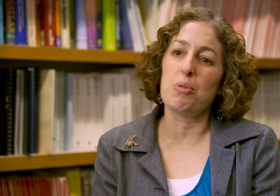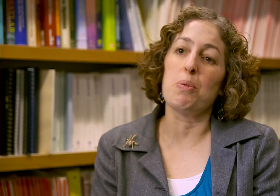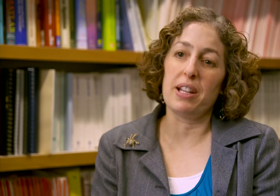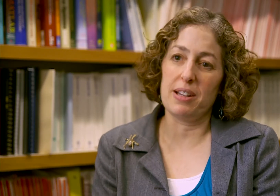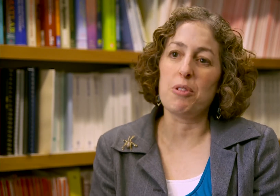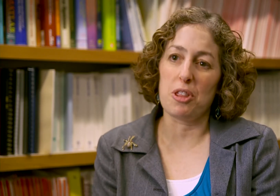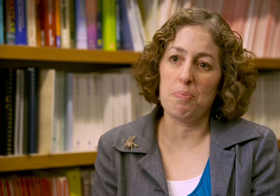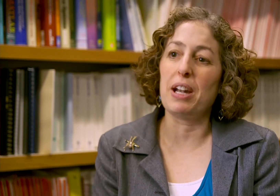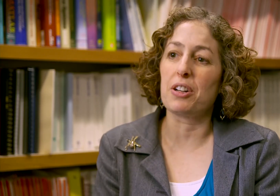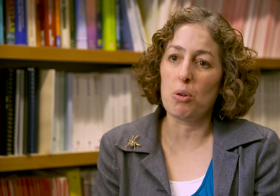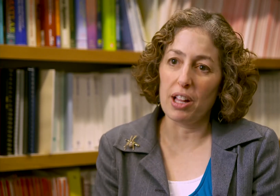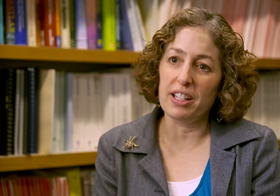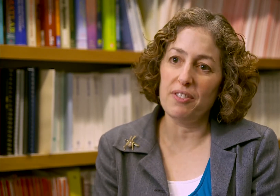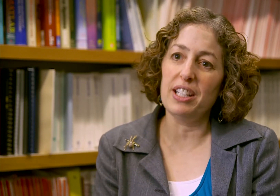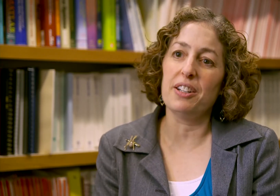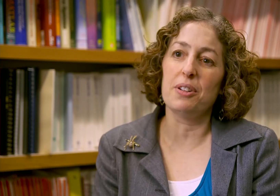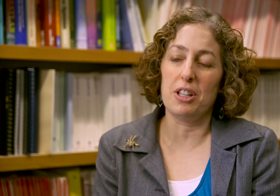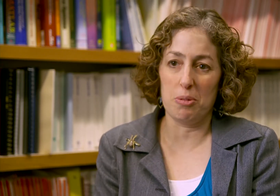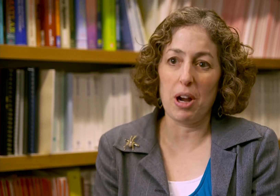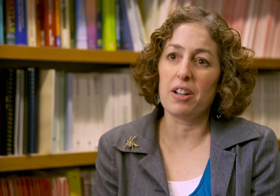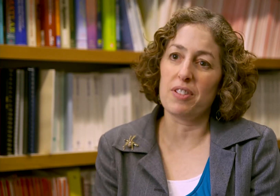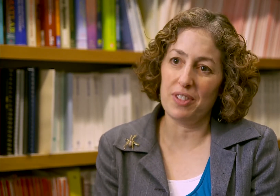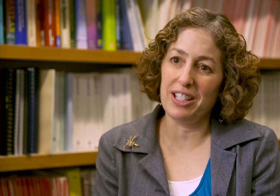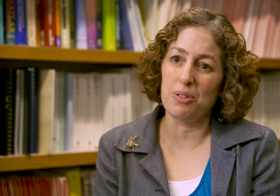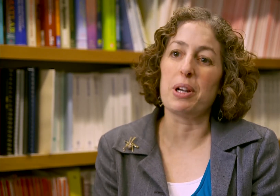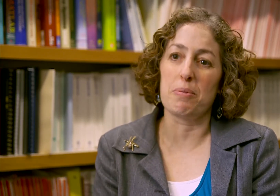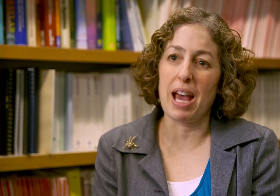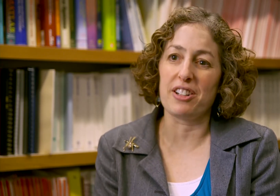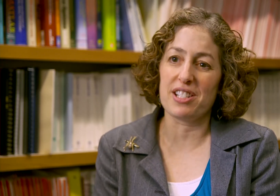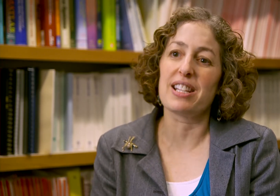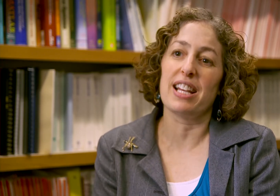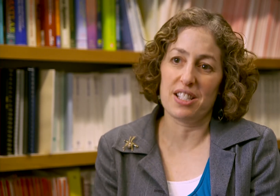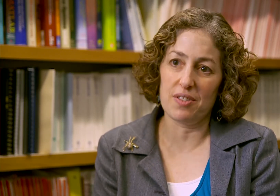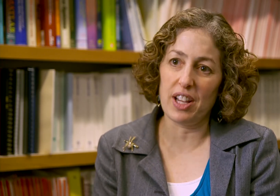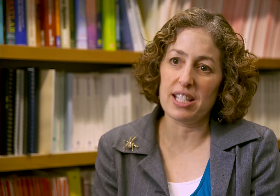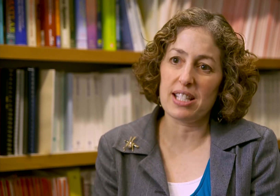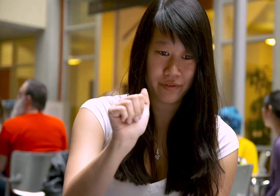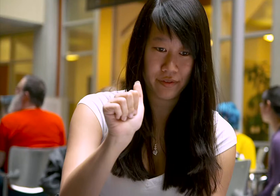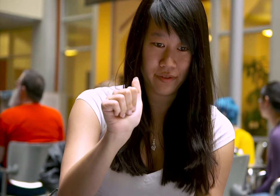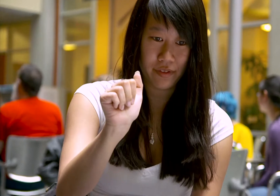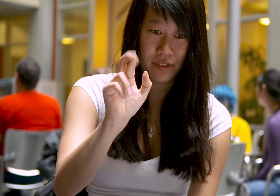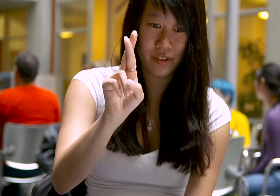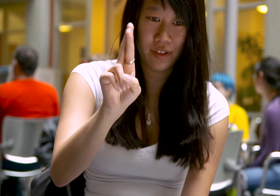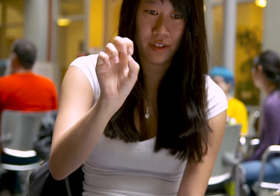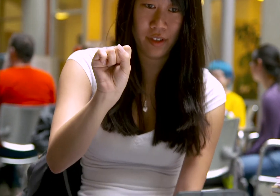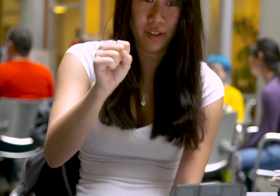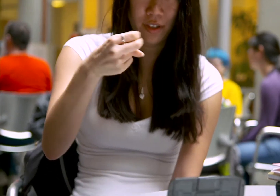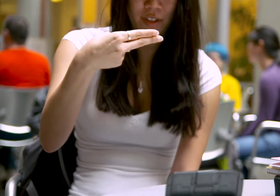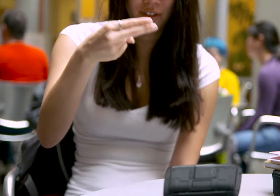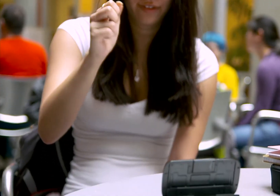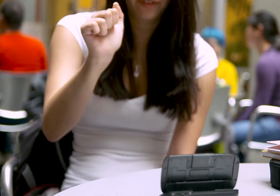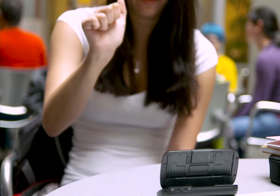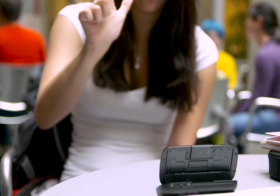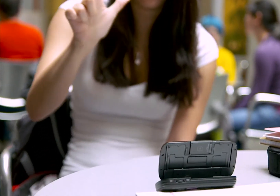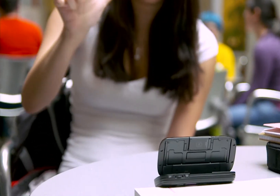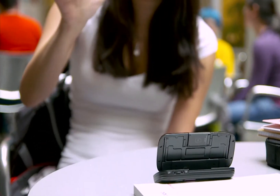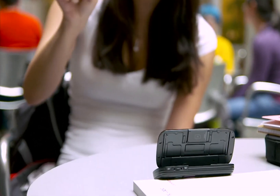so we wind up with a better quality video in the part of the video where it matters, the hands and face. All signs point to a bright future for mobile